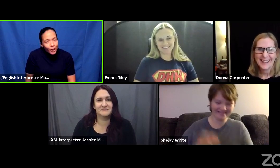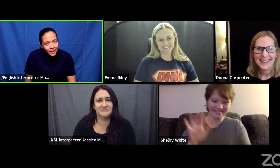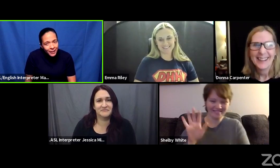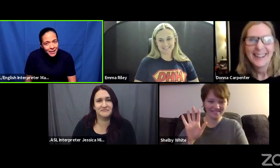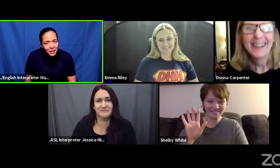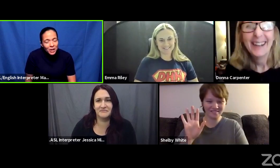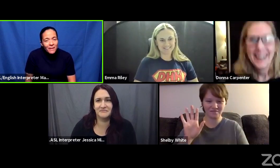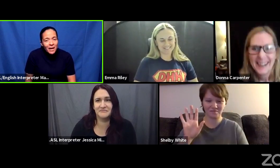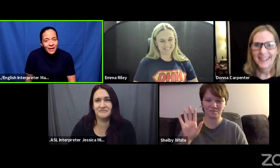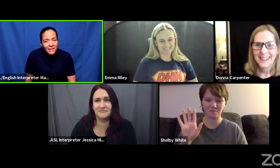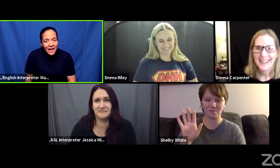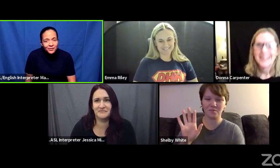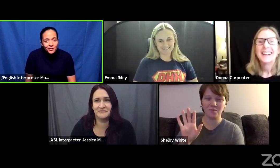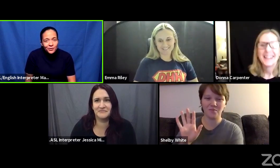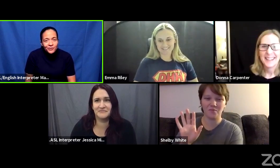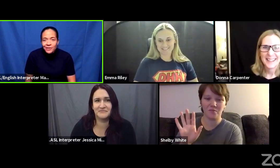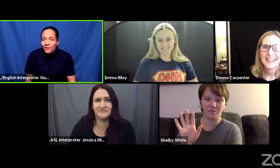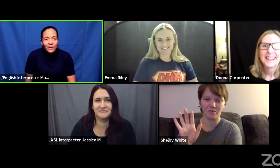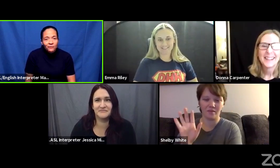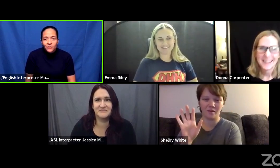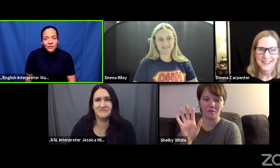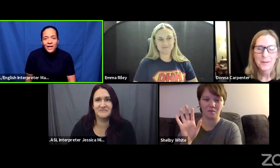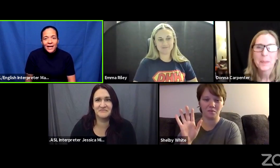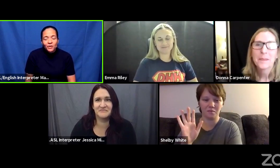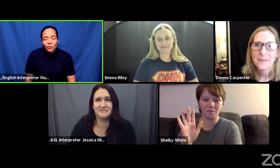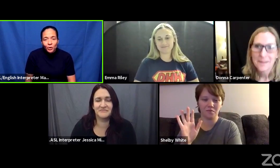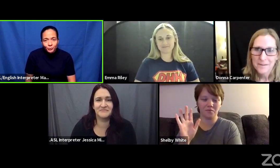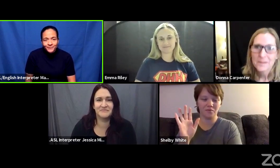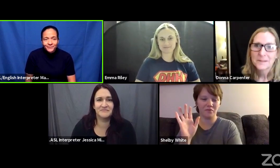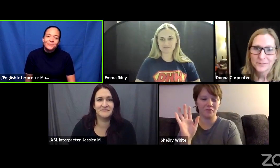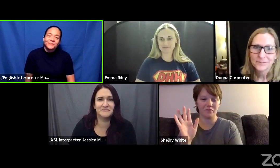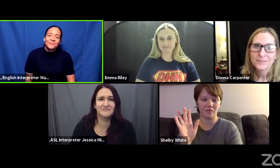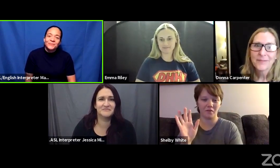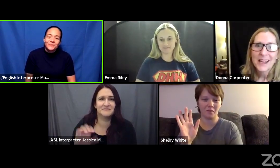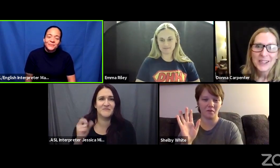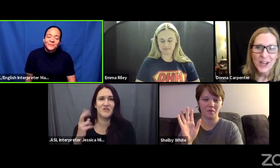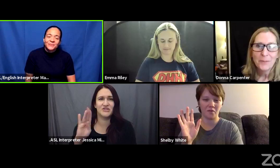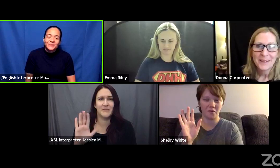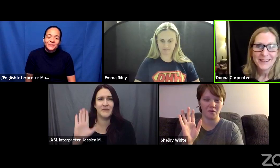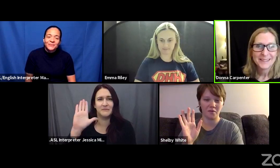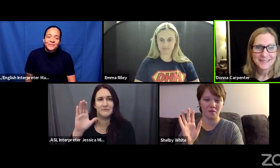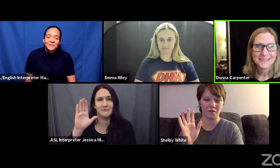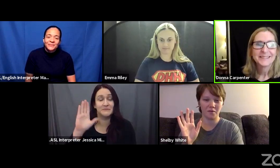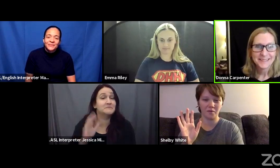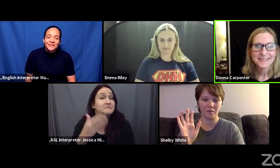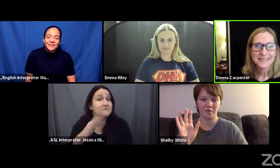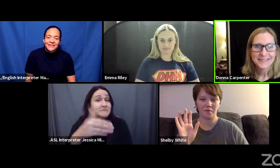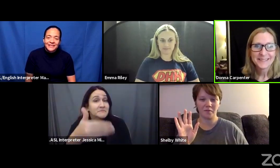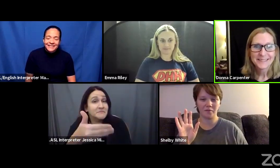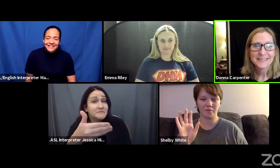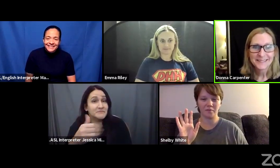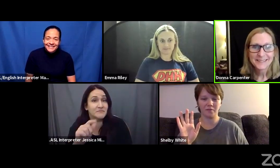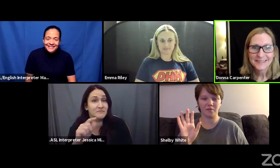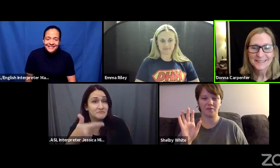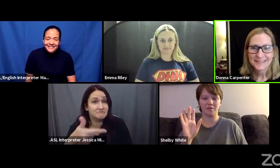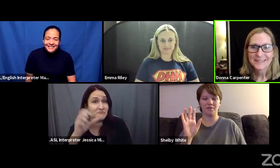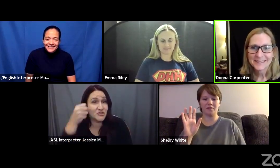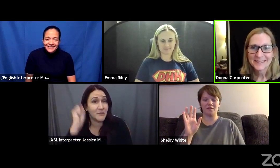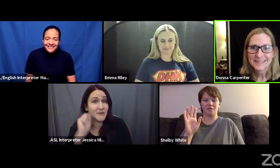I'm currently thinking about my master's. In what field, I have no clue. Shelby.